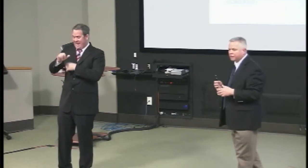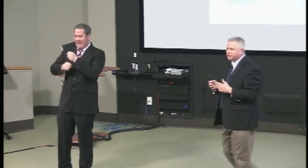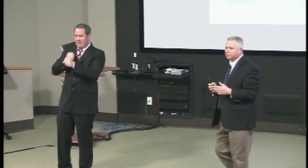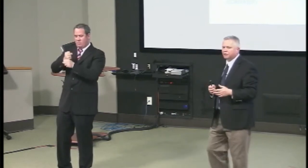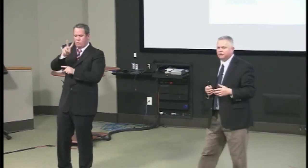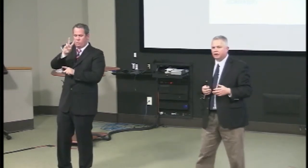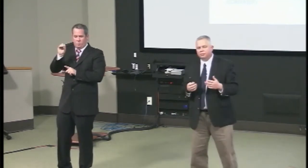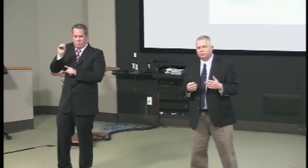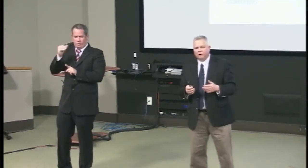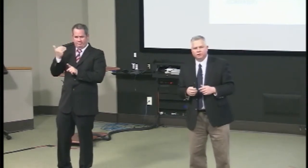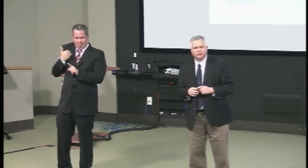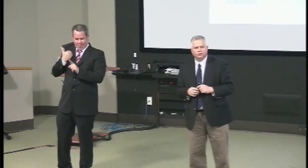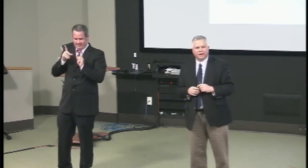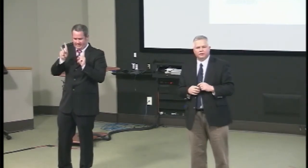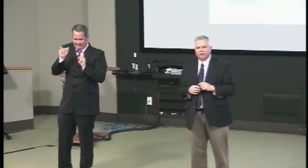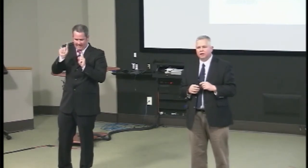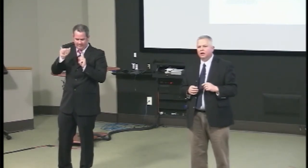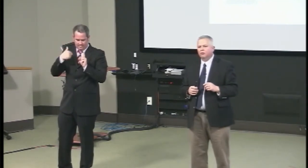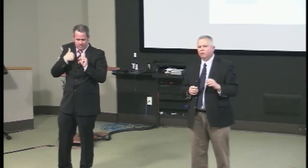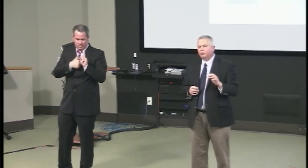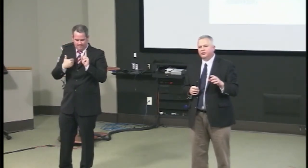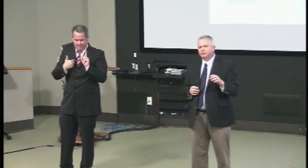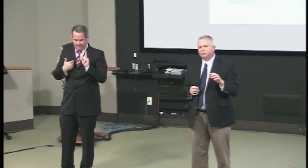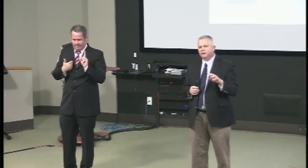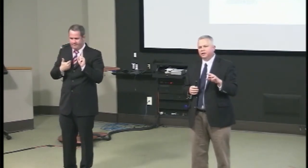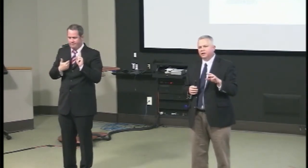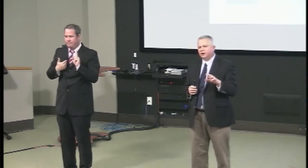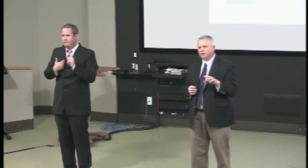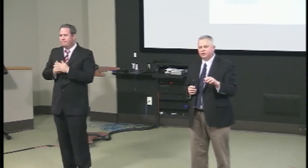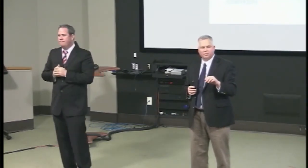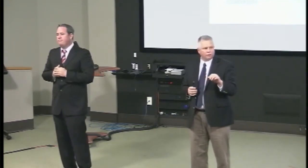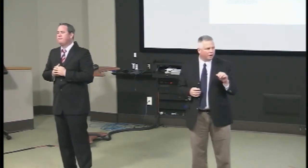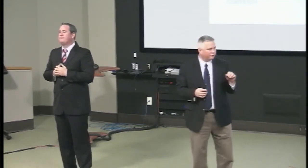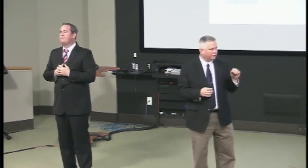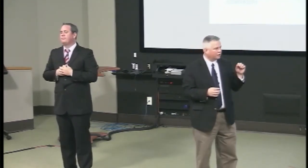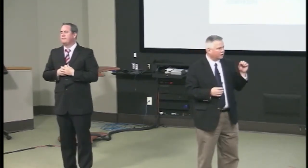published a very similar result we published in 2000. What we did is we looked at a